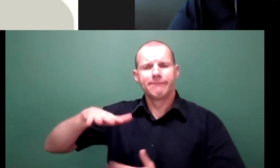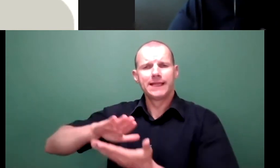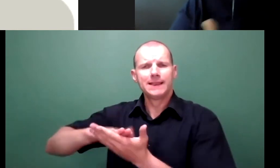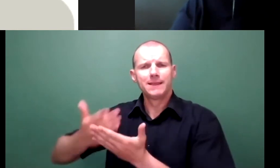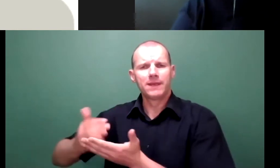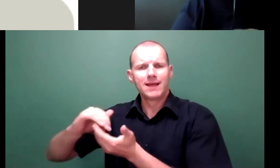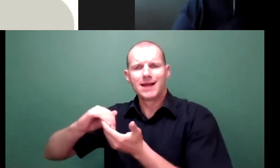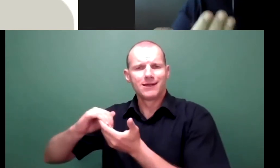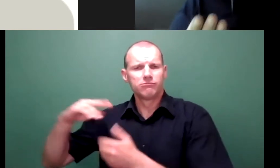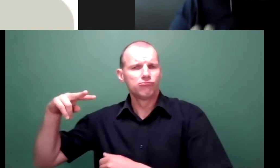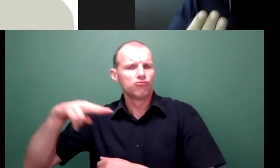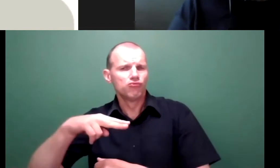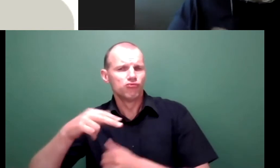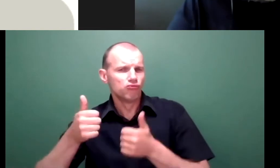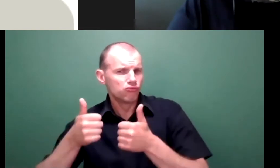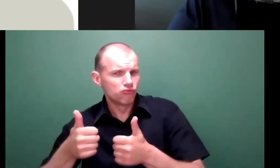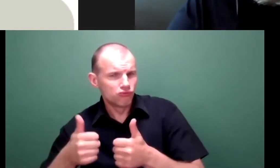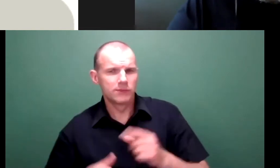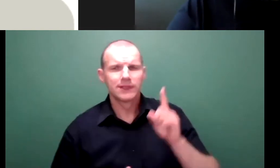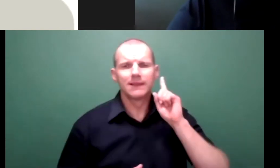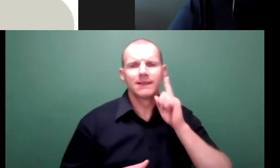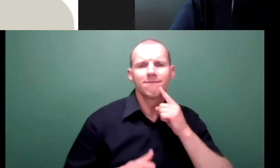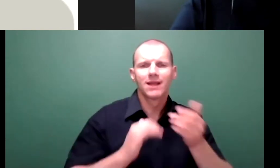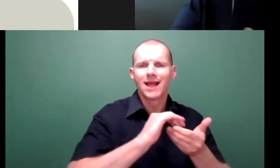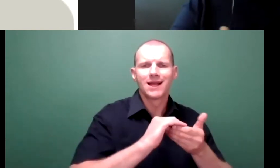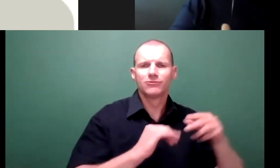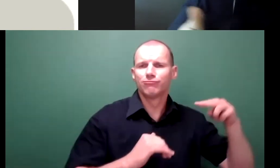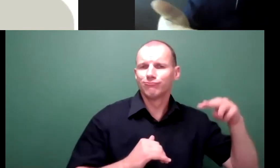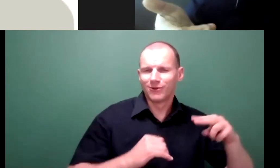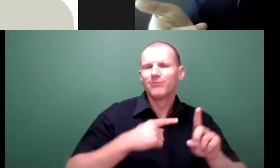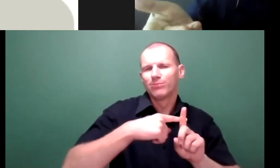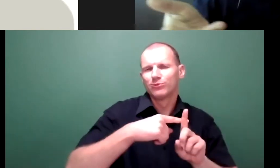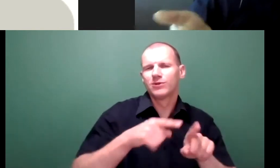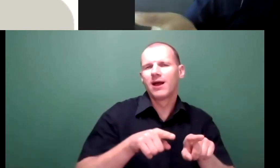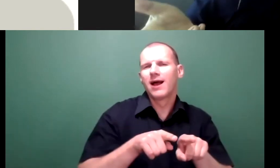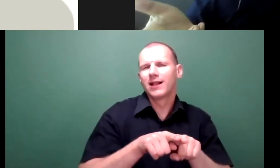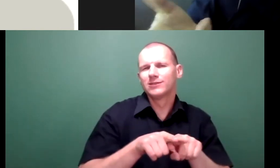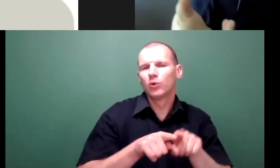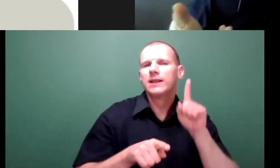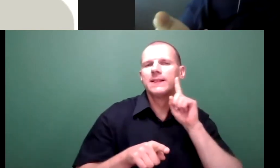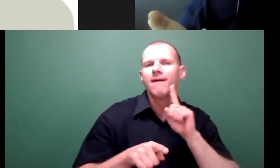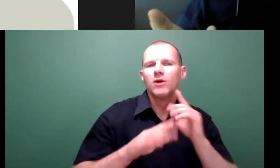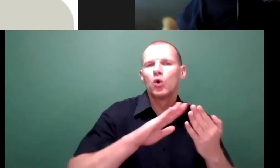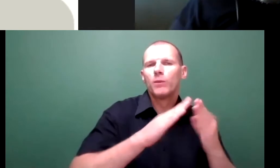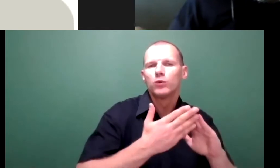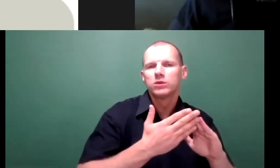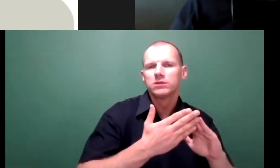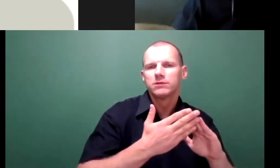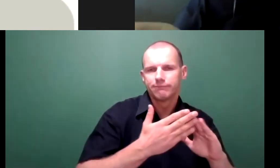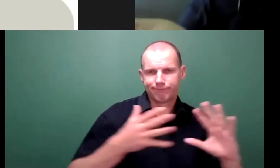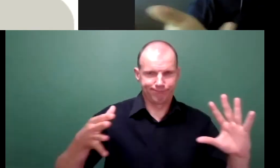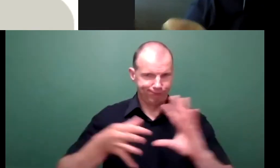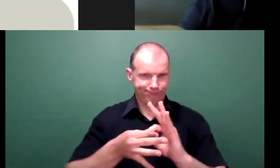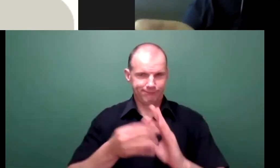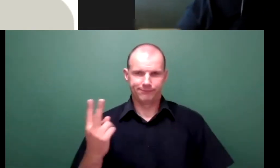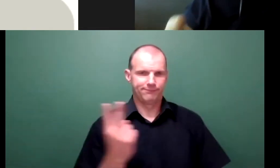they use then international signs, and how this also the Deaf